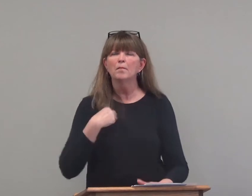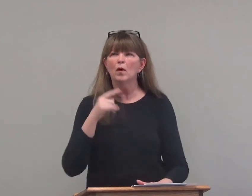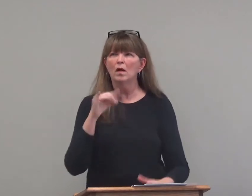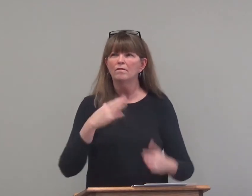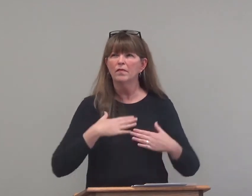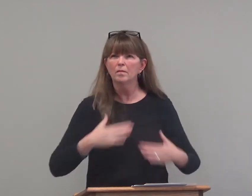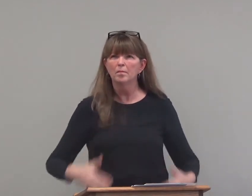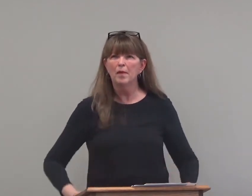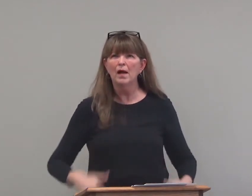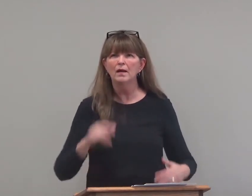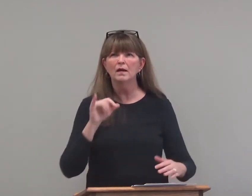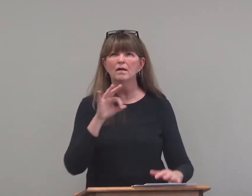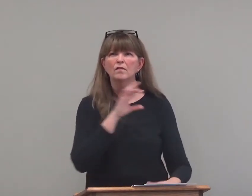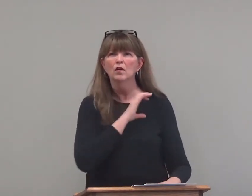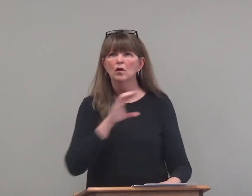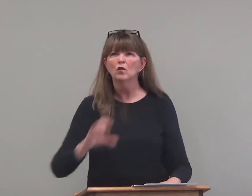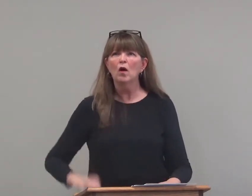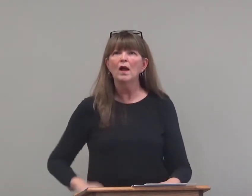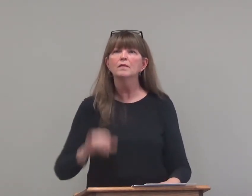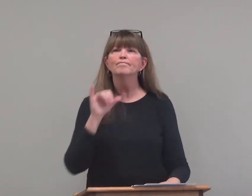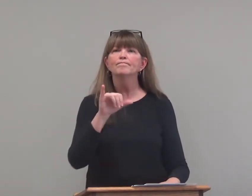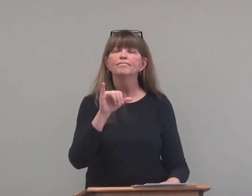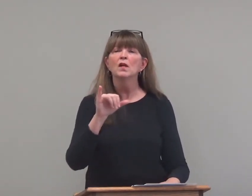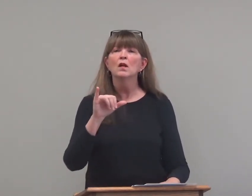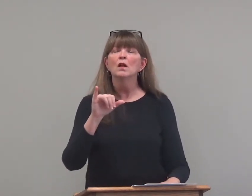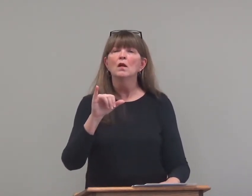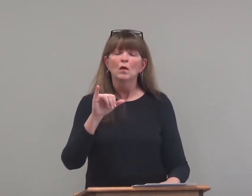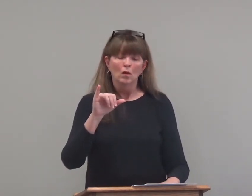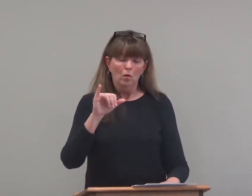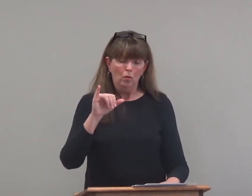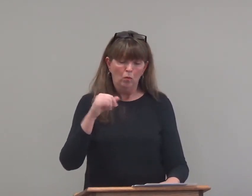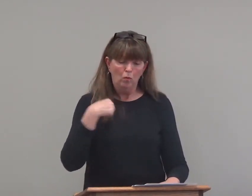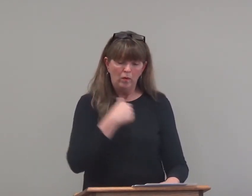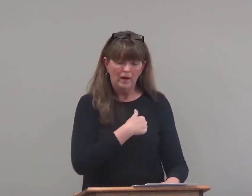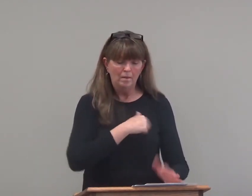become Christians, become members of the body of Christ.